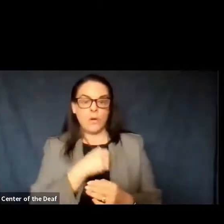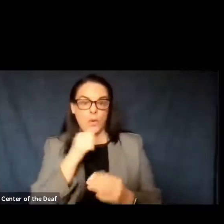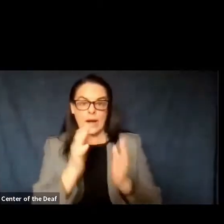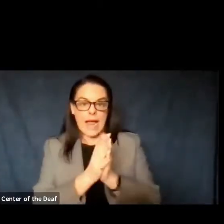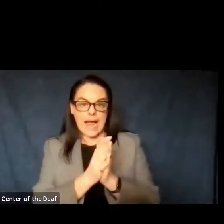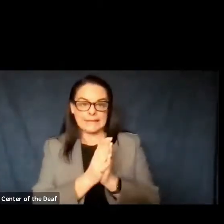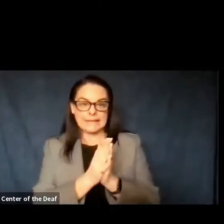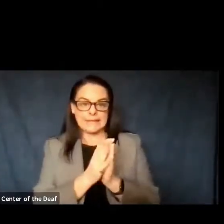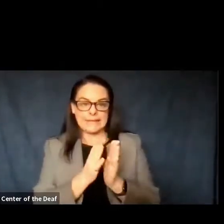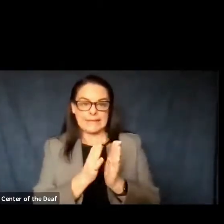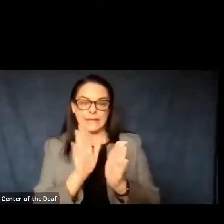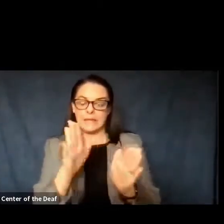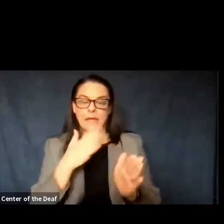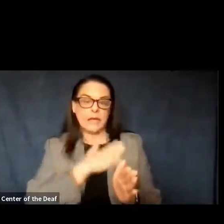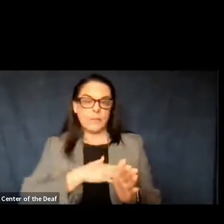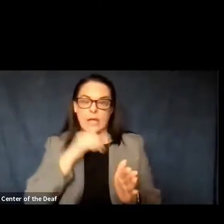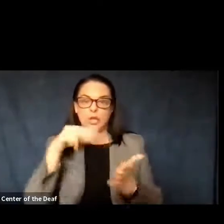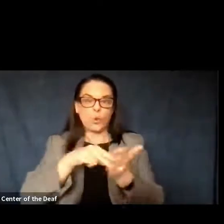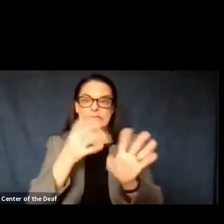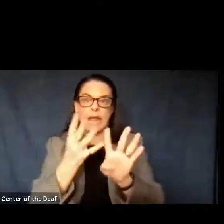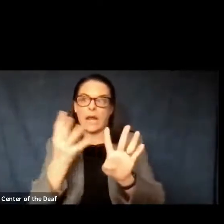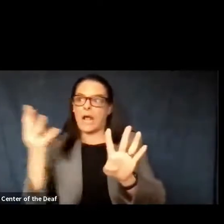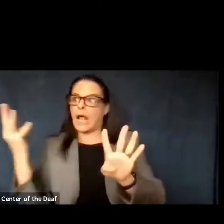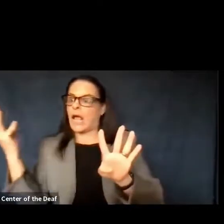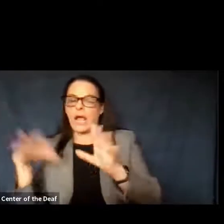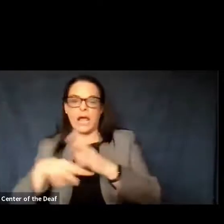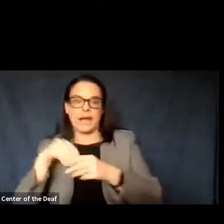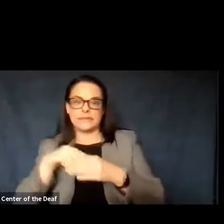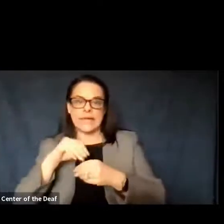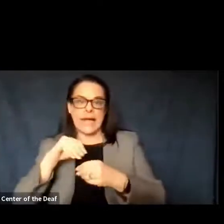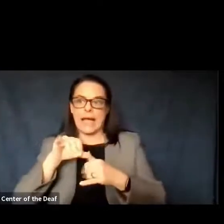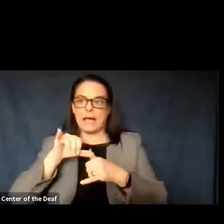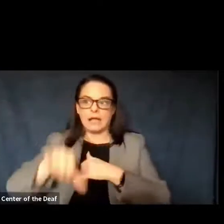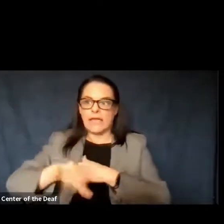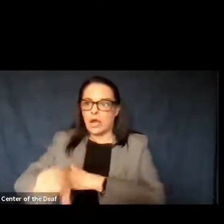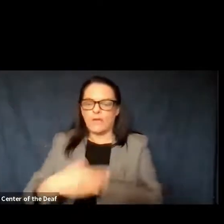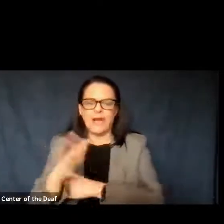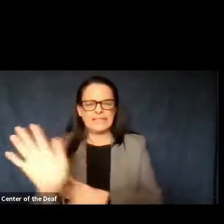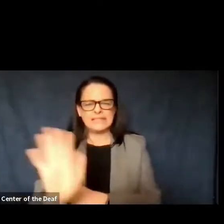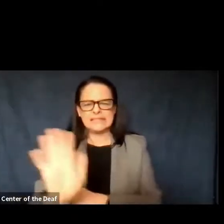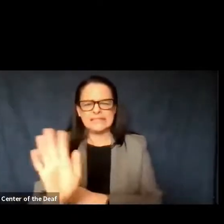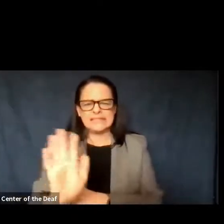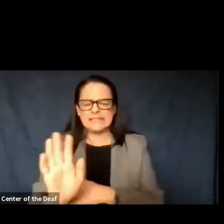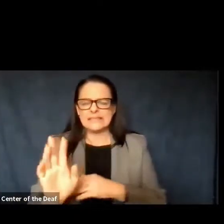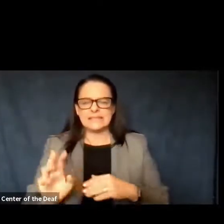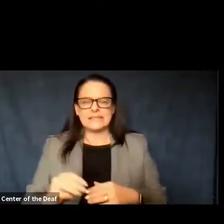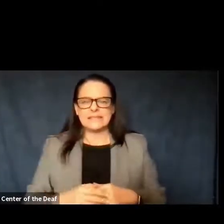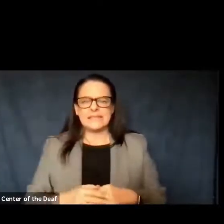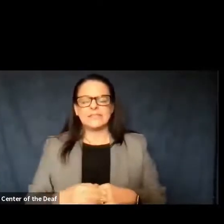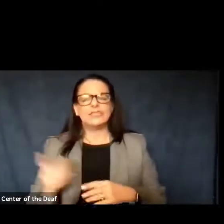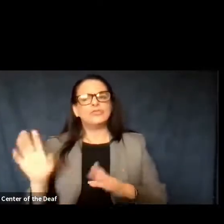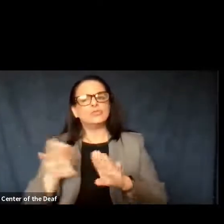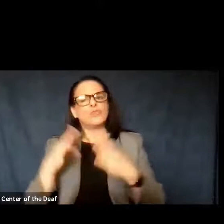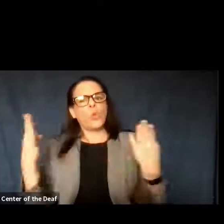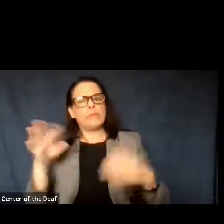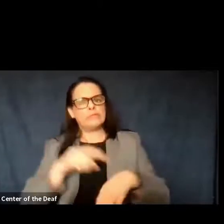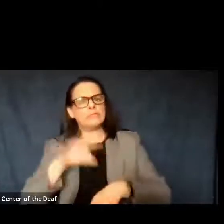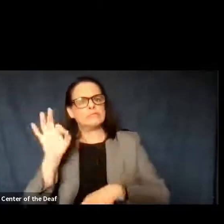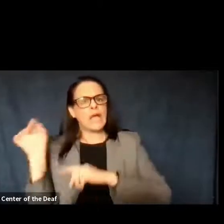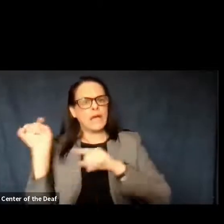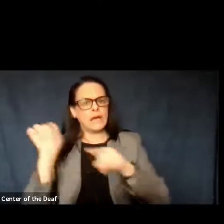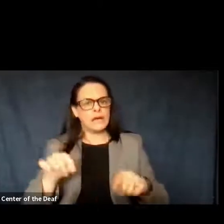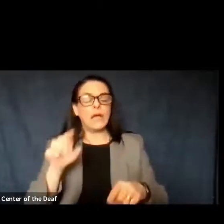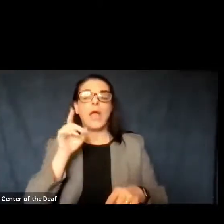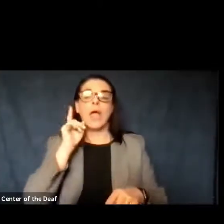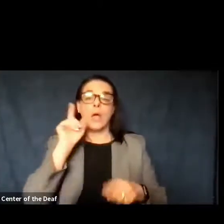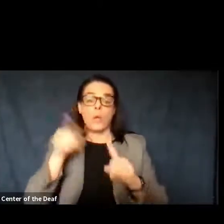please don't stay in line outside overnight. And they will be counting people as